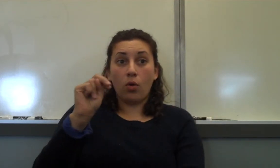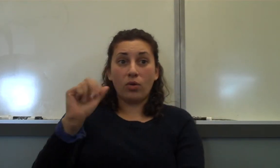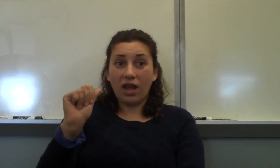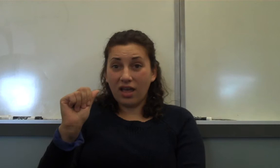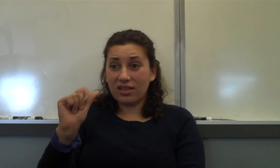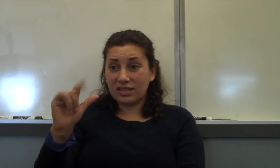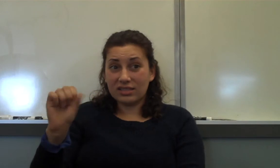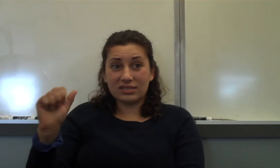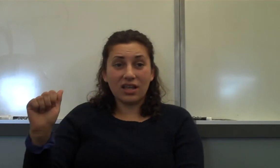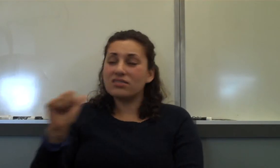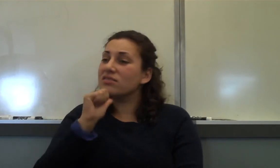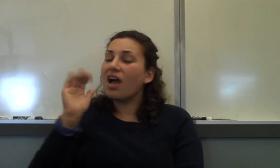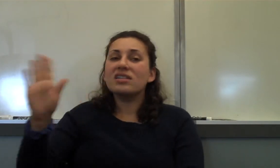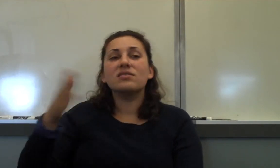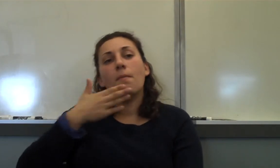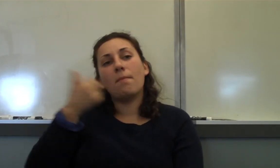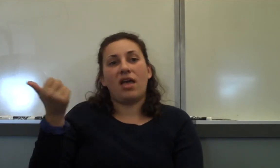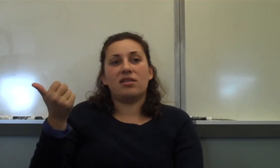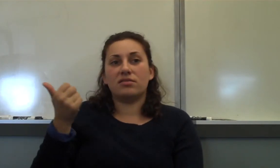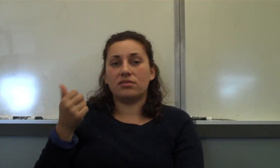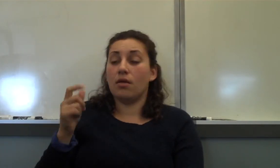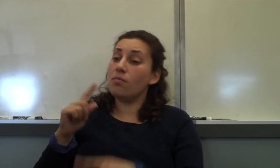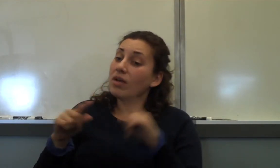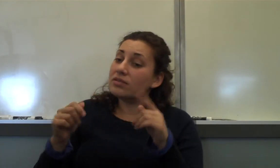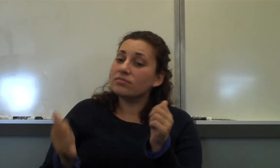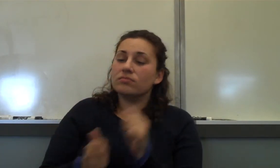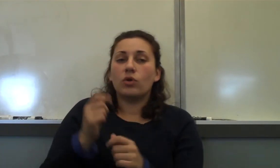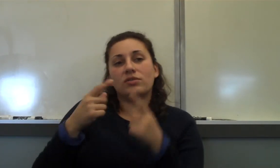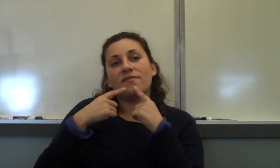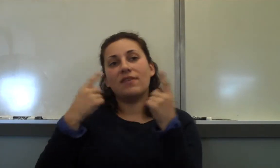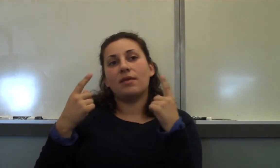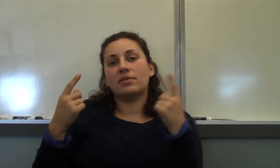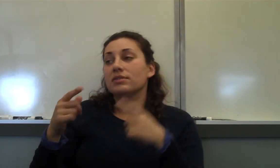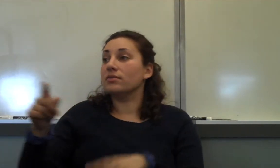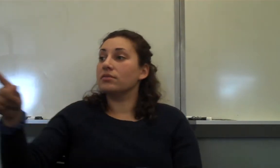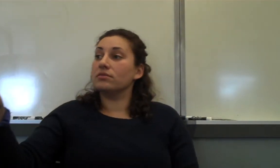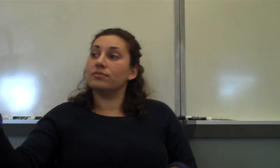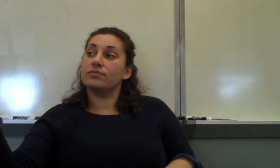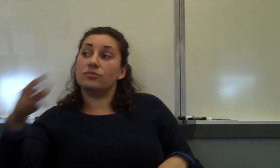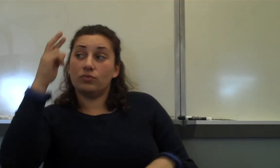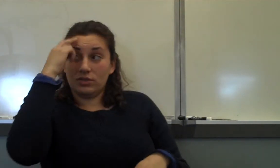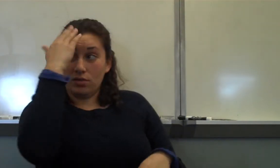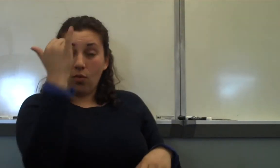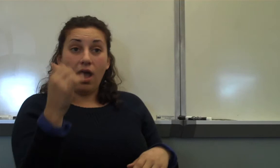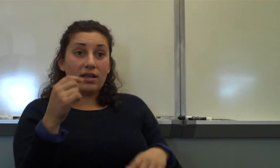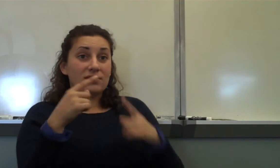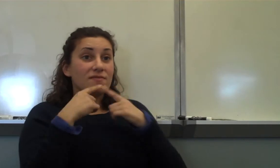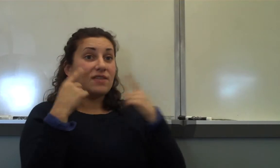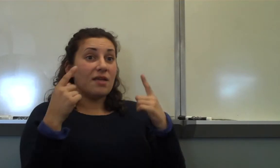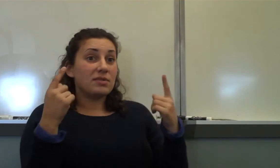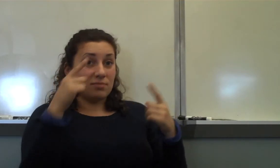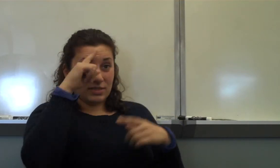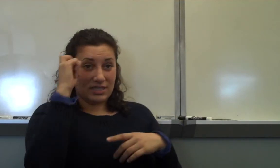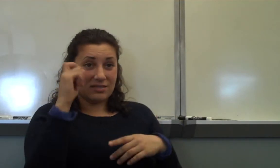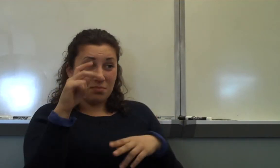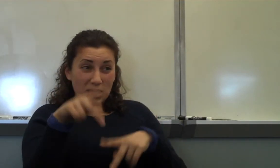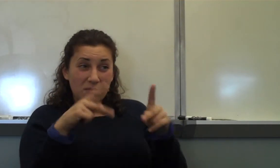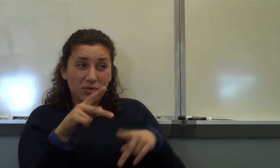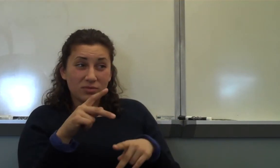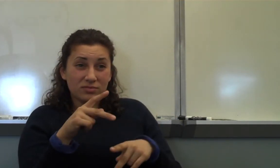it's the famous one, right? The reason it's famous is because people never smiled in pictures in that time period. So